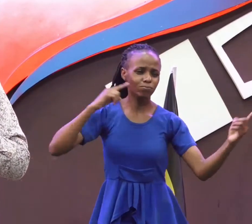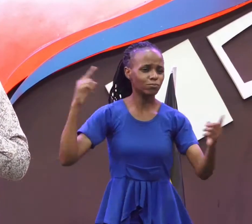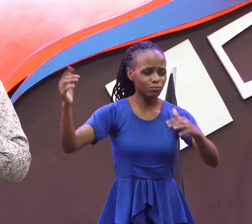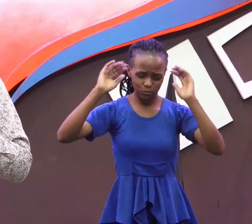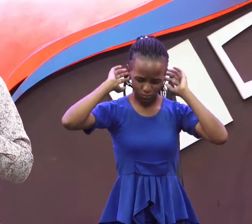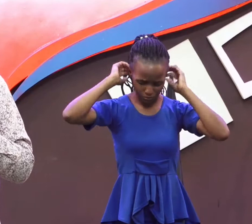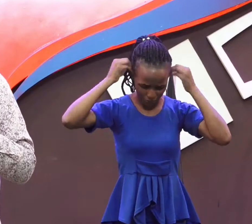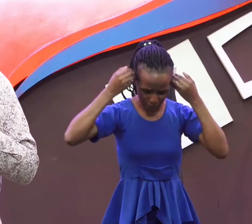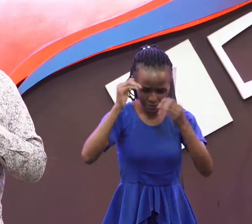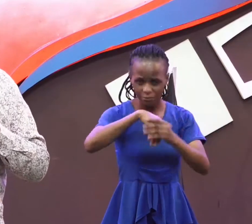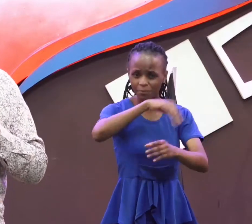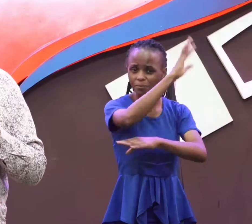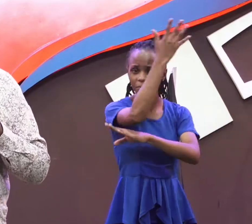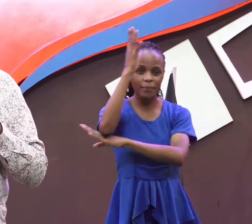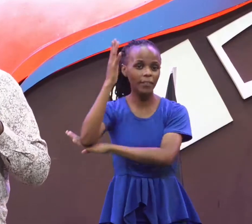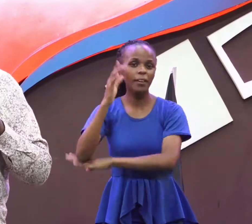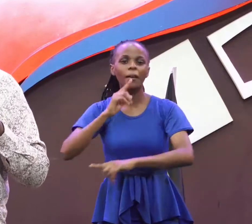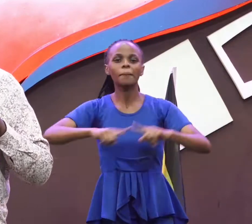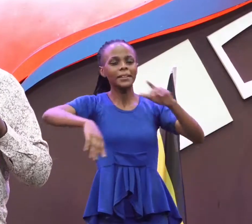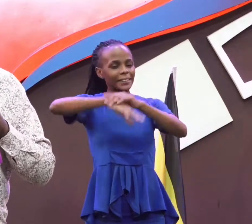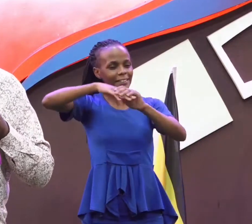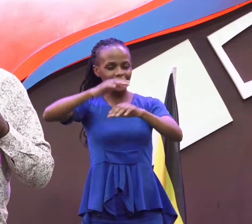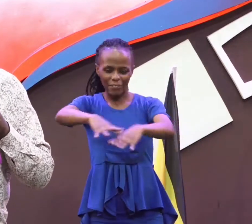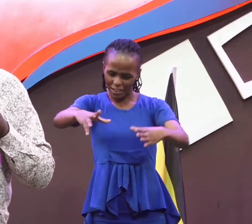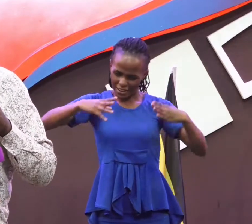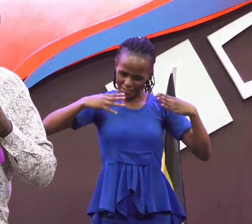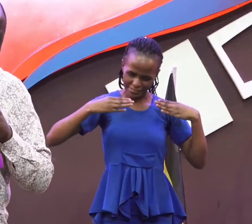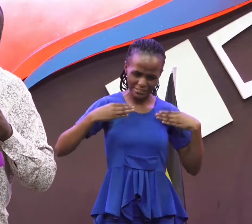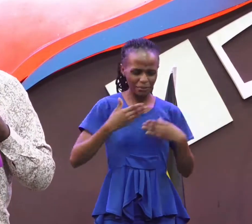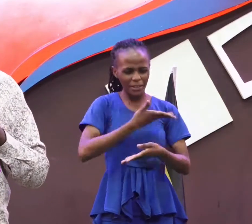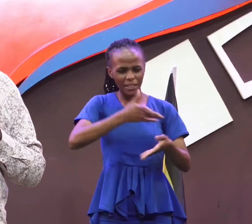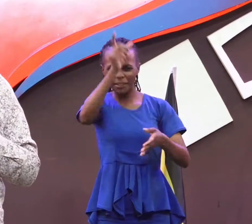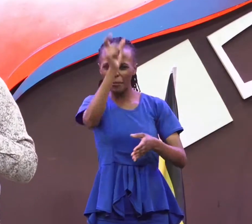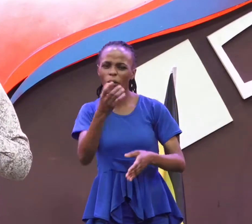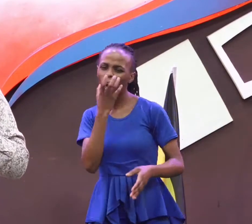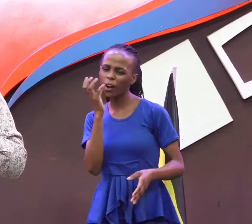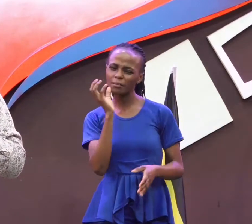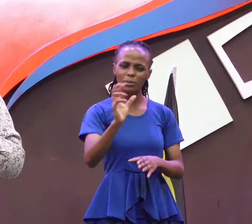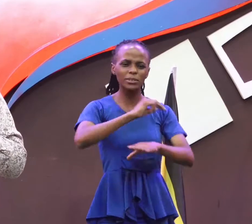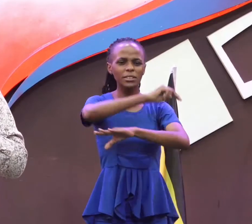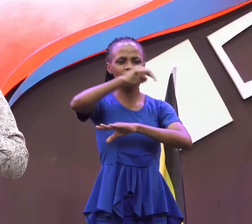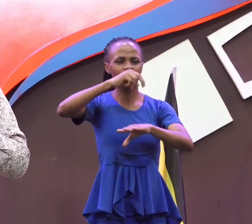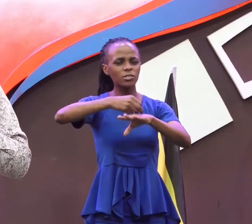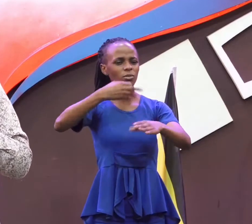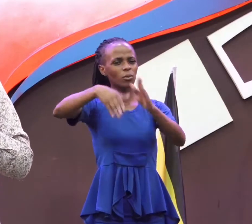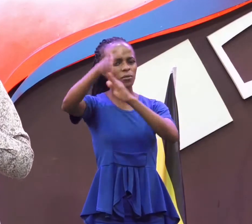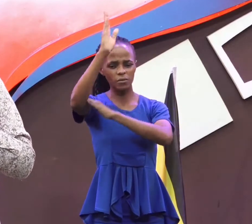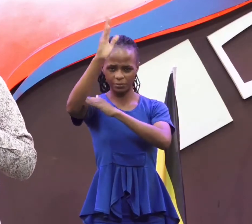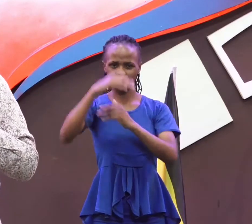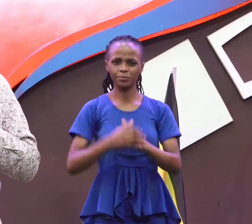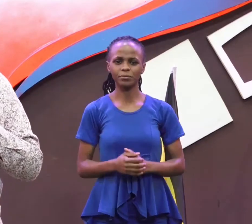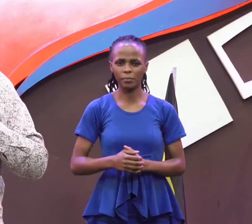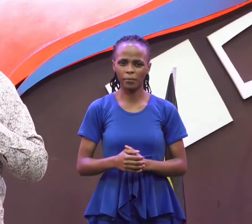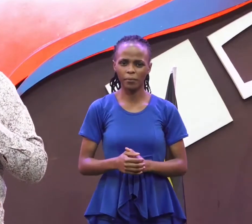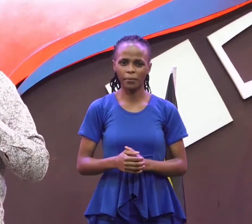was far in the bush taking care of the sheep. But he did not want someone to defile the